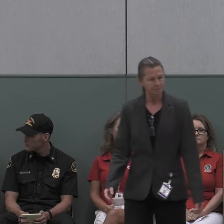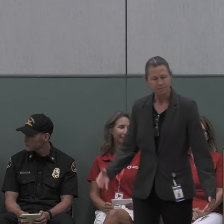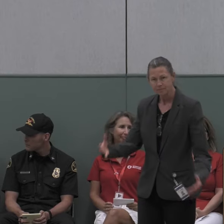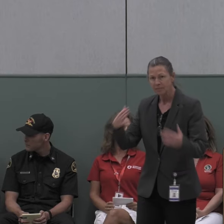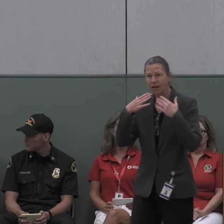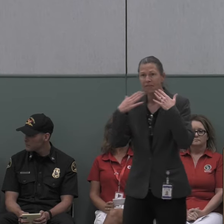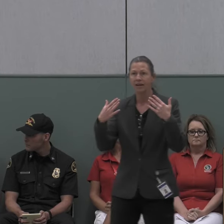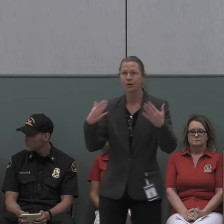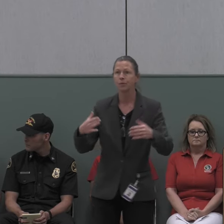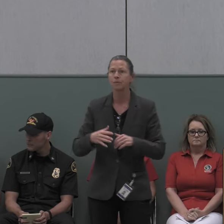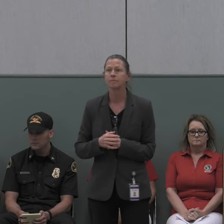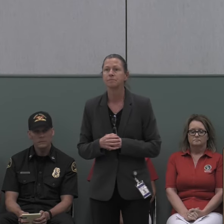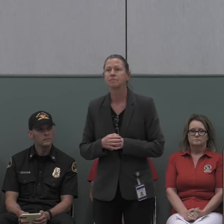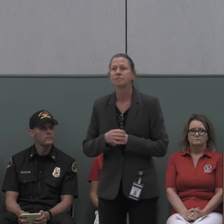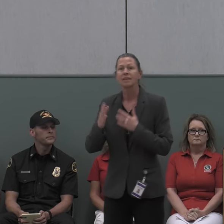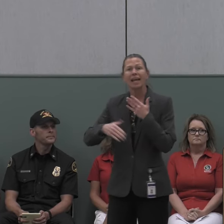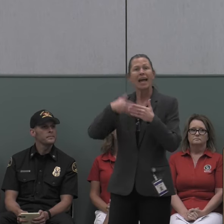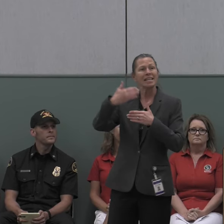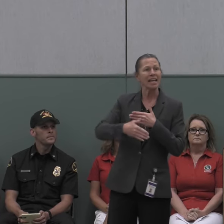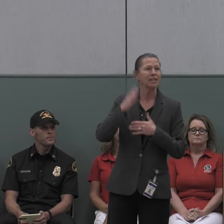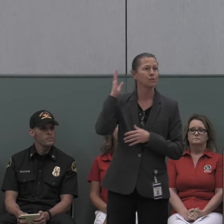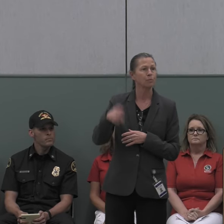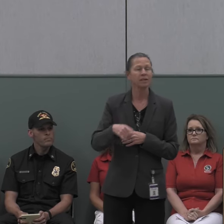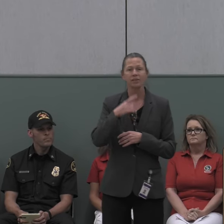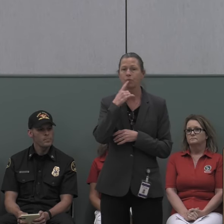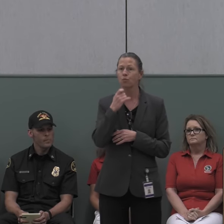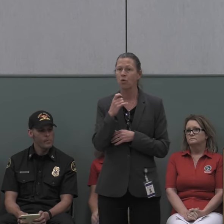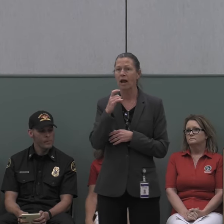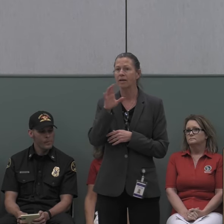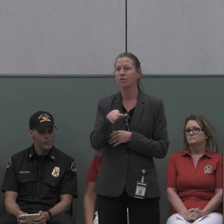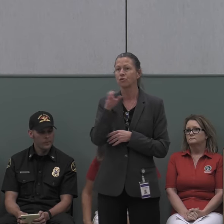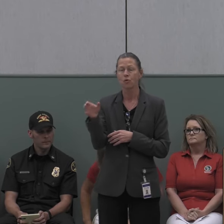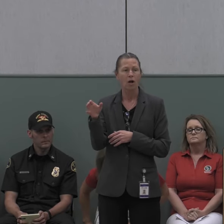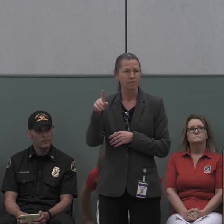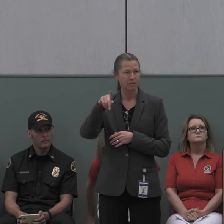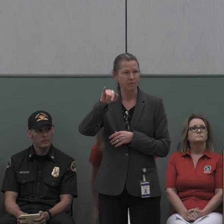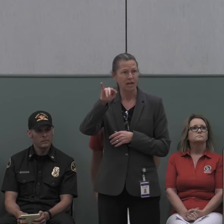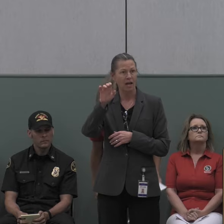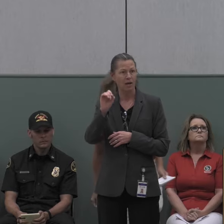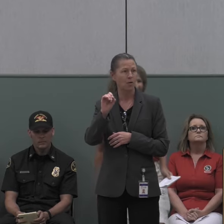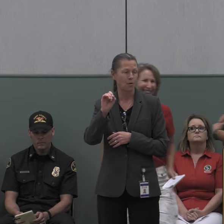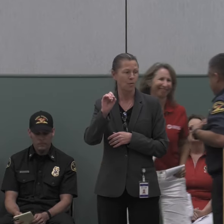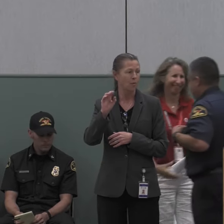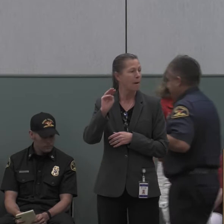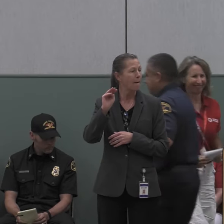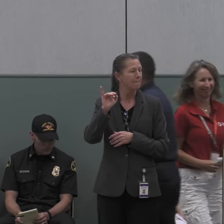Thank you. Up next would be the Red Cross PIO, Mimi Teller.